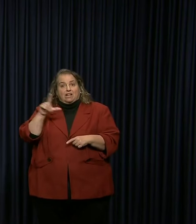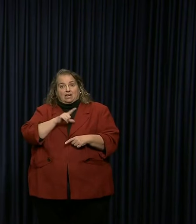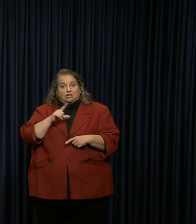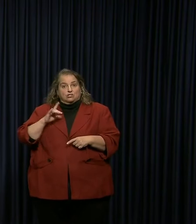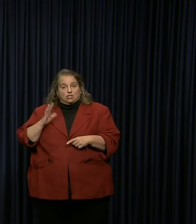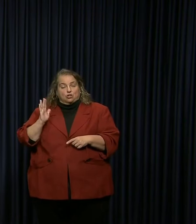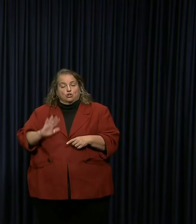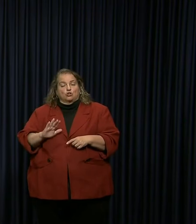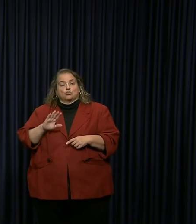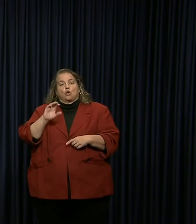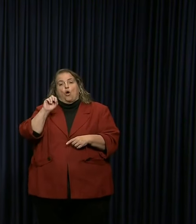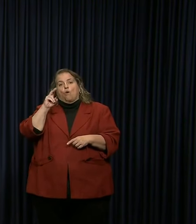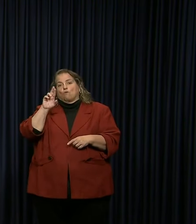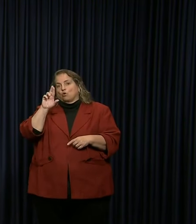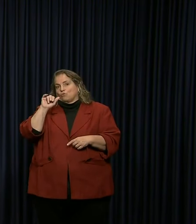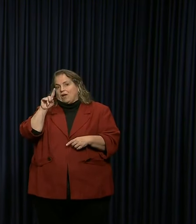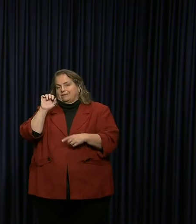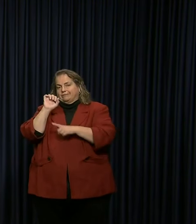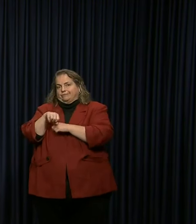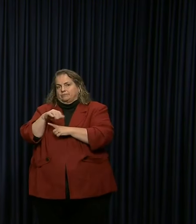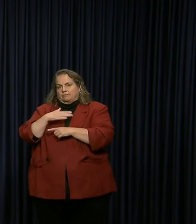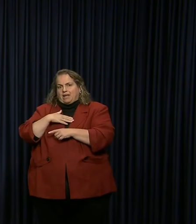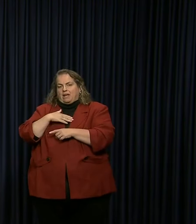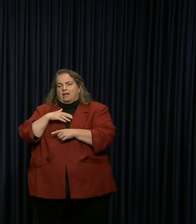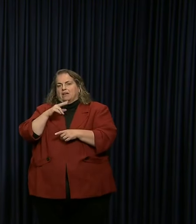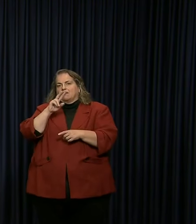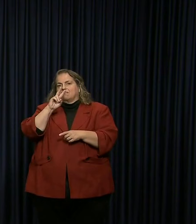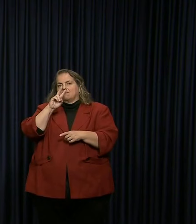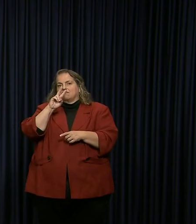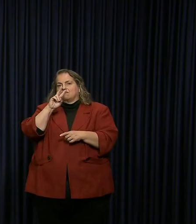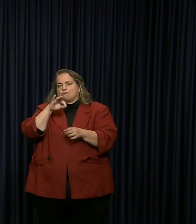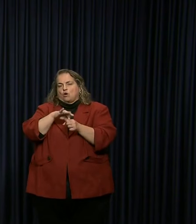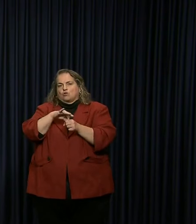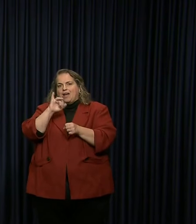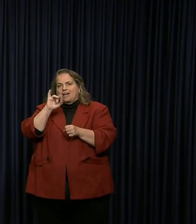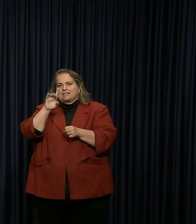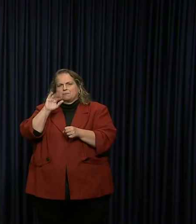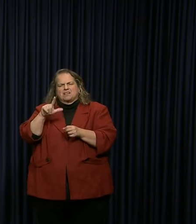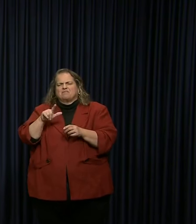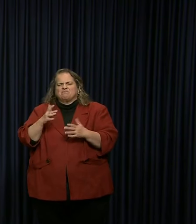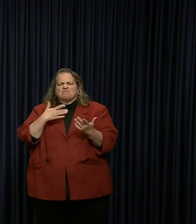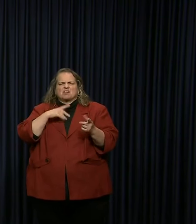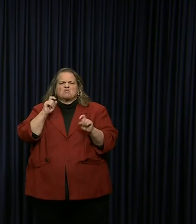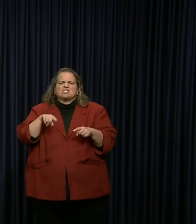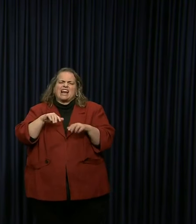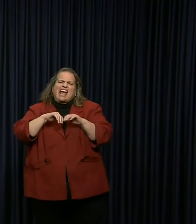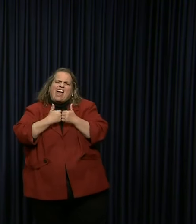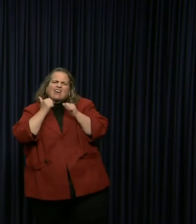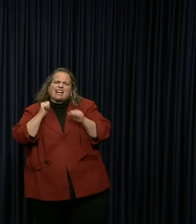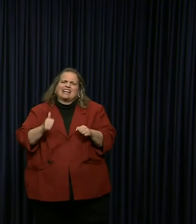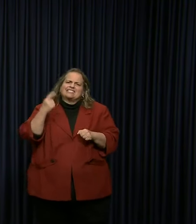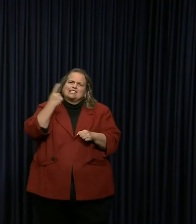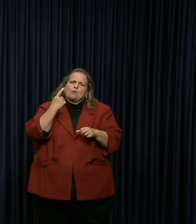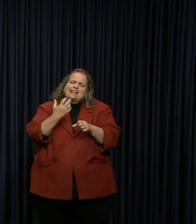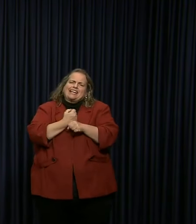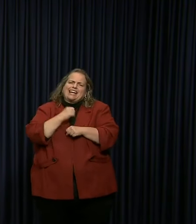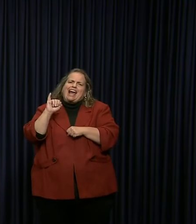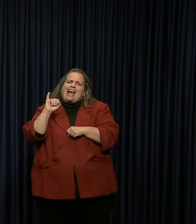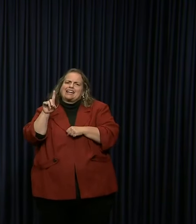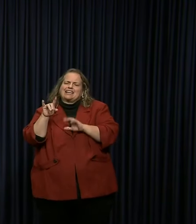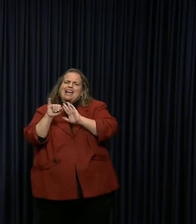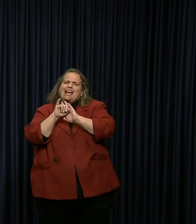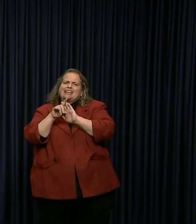Assembly overrides the voter ID bill. I don't know how somebody gets an ID during the coronavirus when every